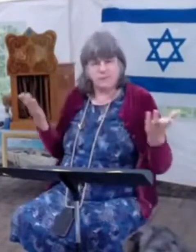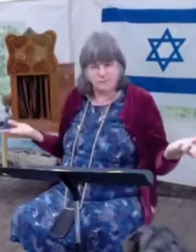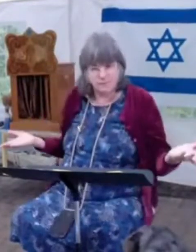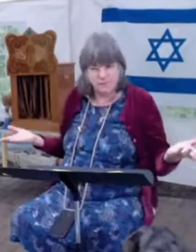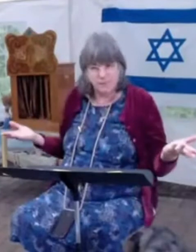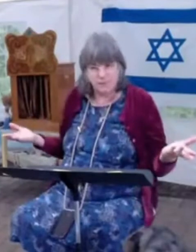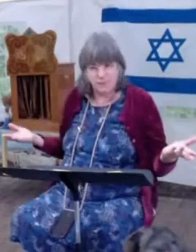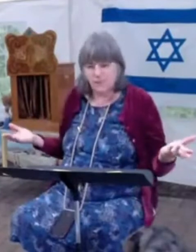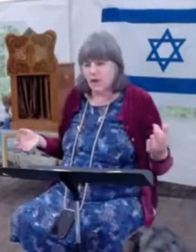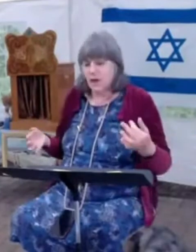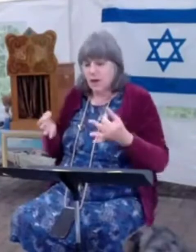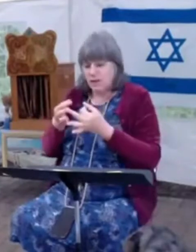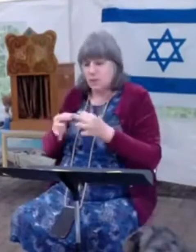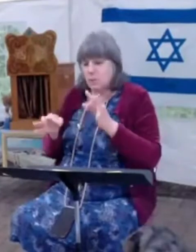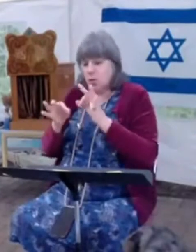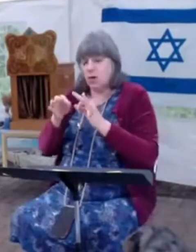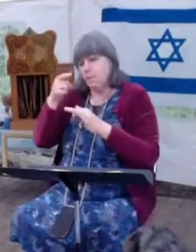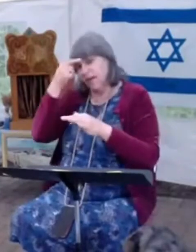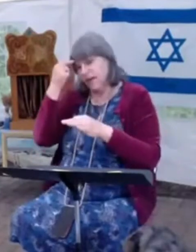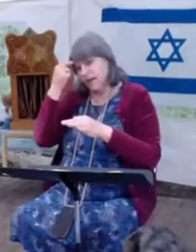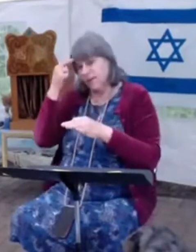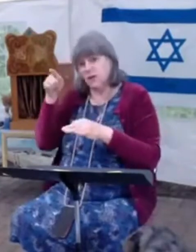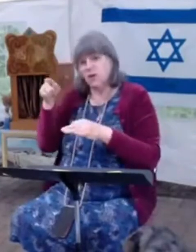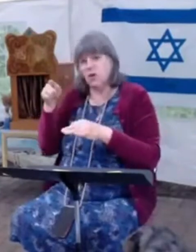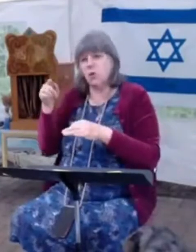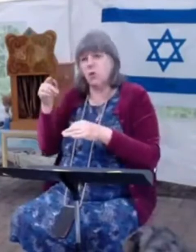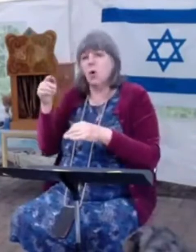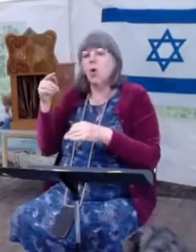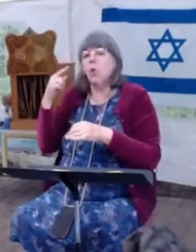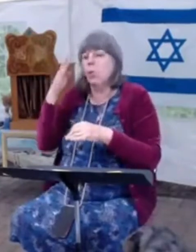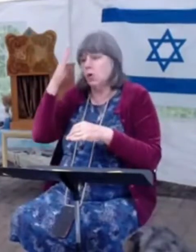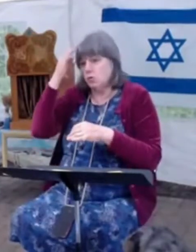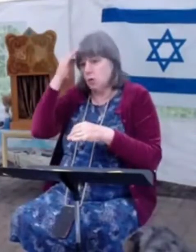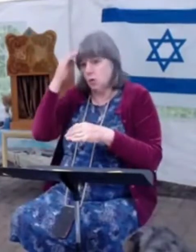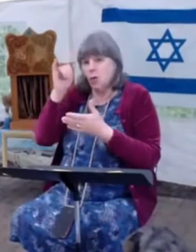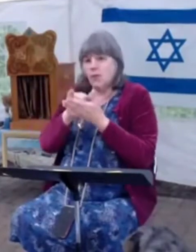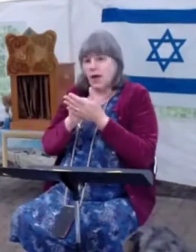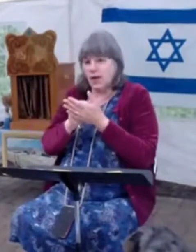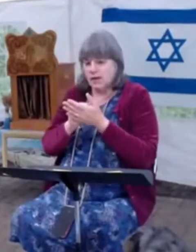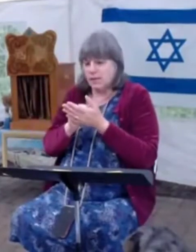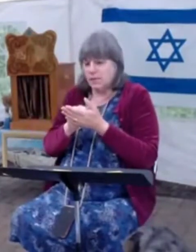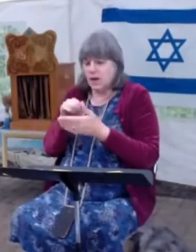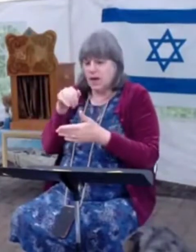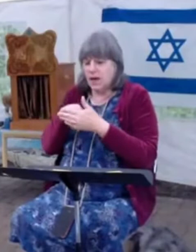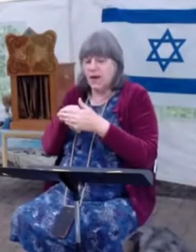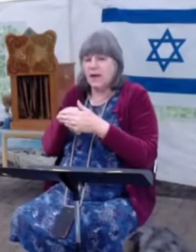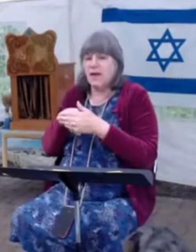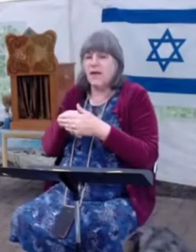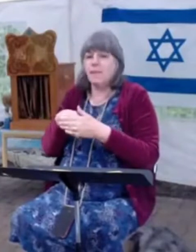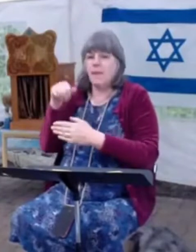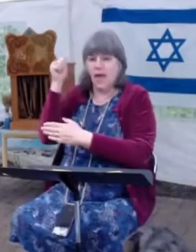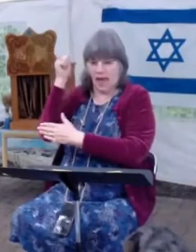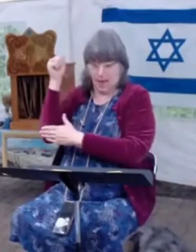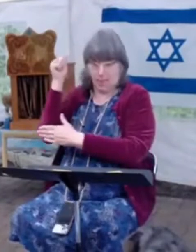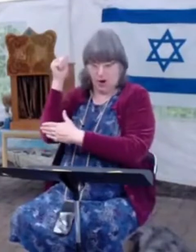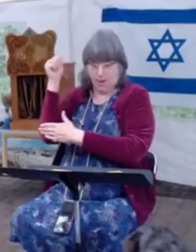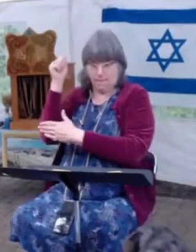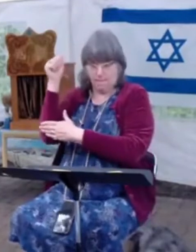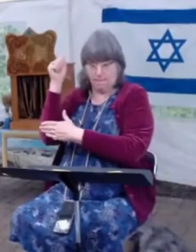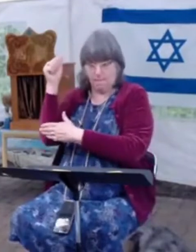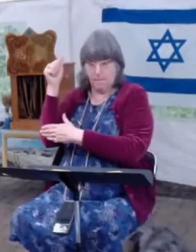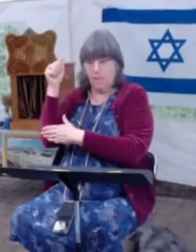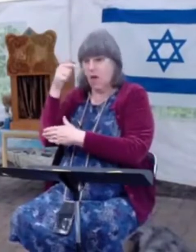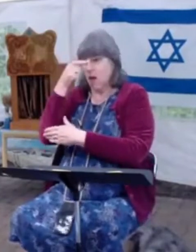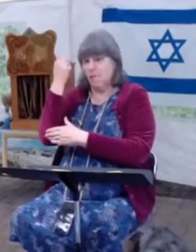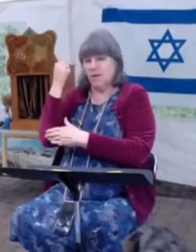I'm going to read about Abraham. They say in that text that they preserved some, knowing that the earth